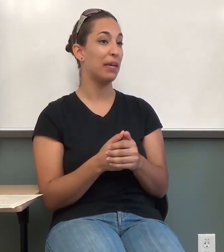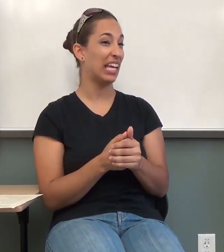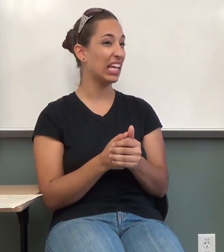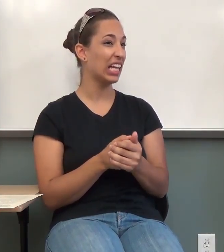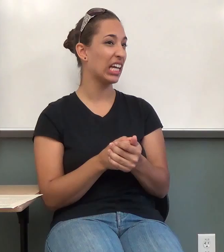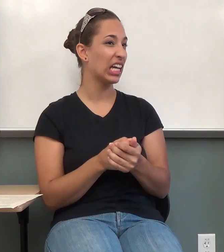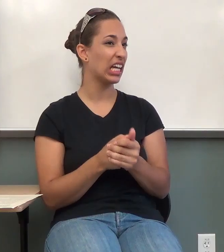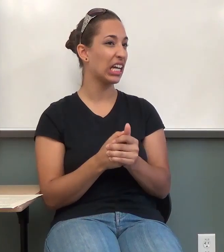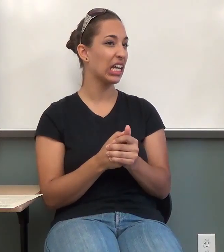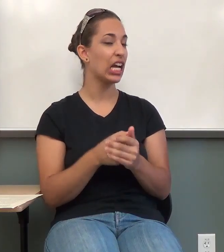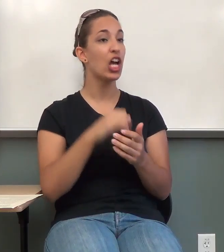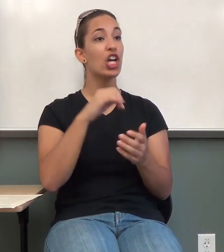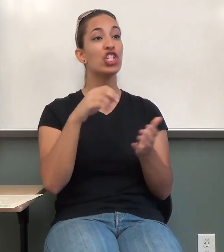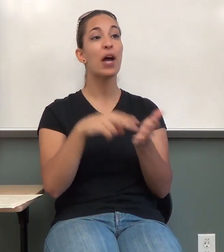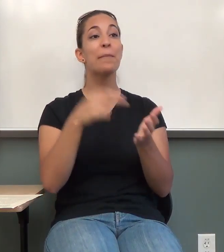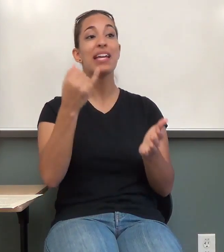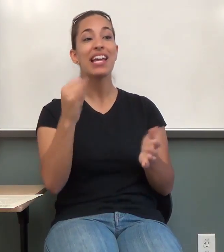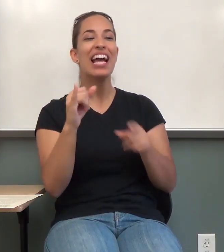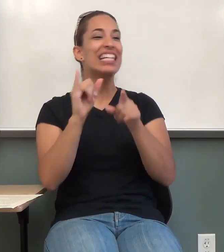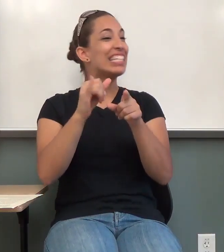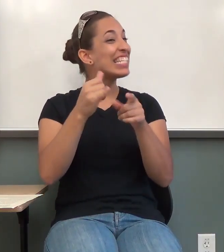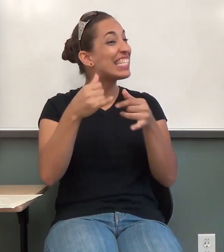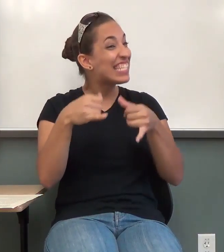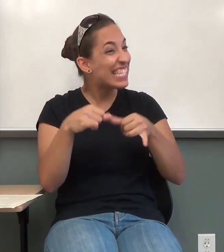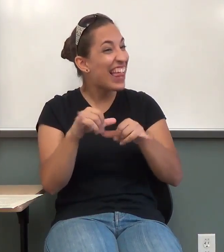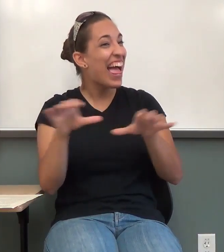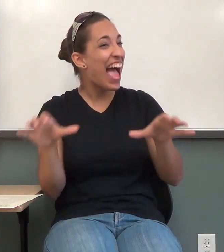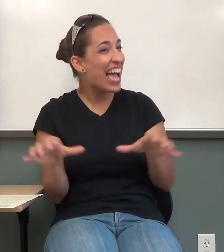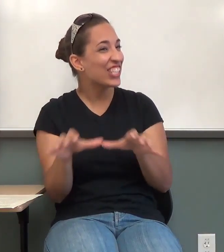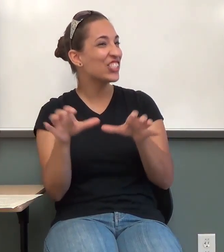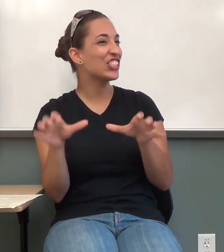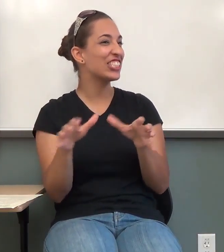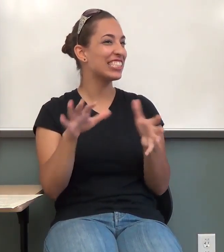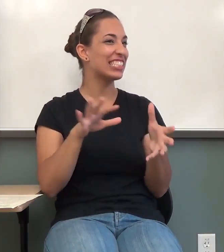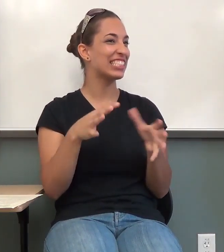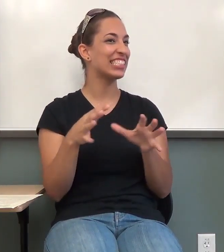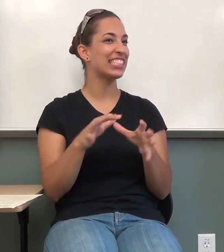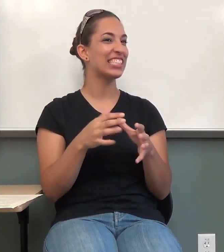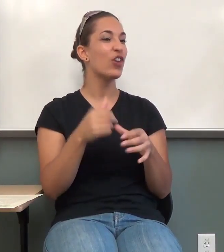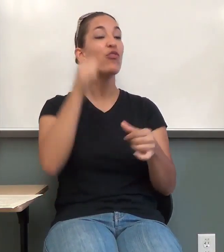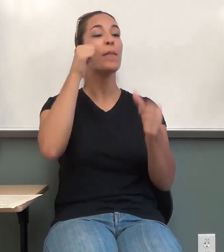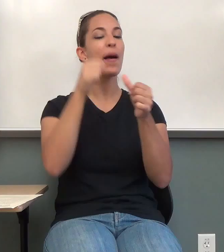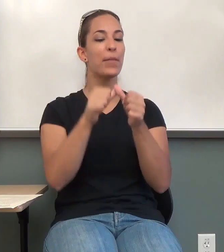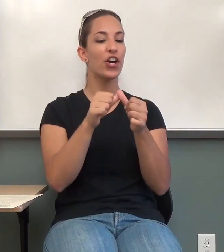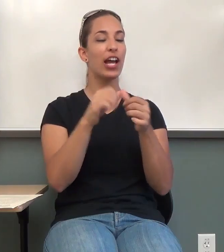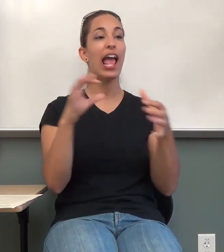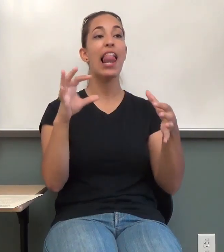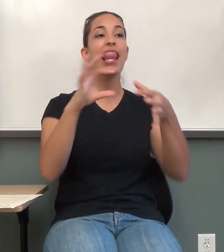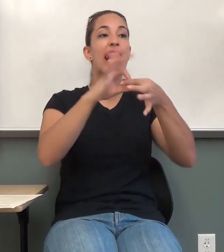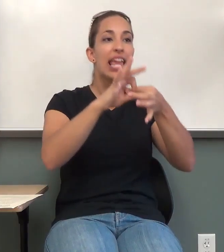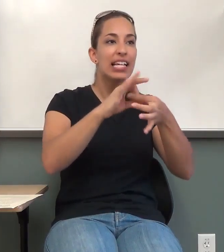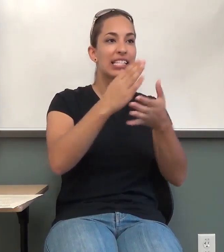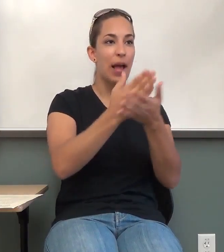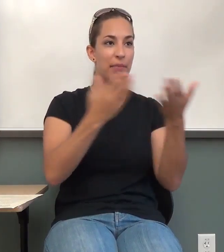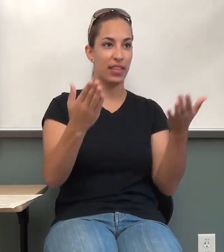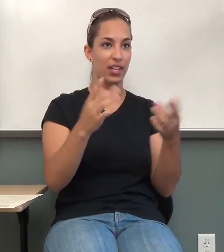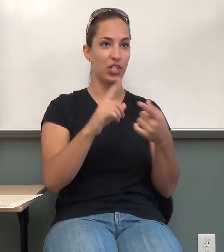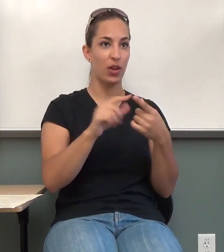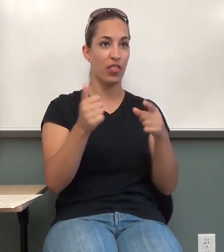Jumping. Jumping? No, that's still action. That's still, yeah. Remember, it links something to another. Sounds. Sounds